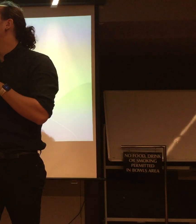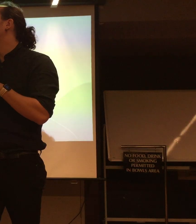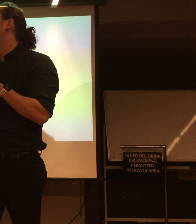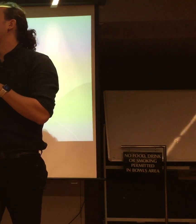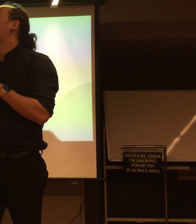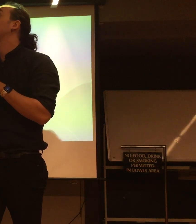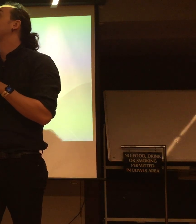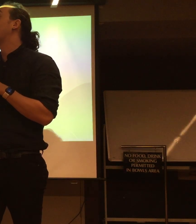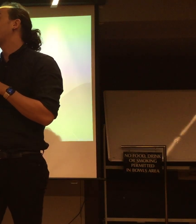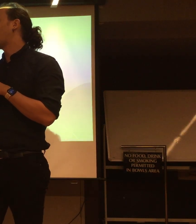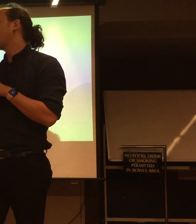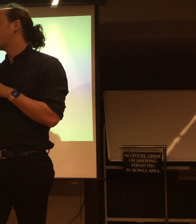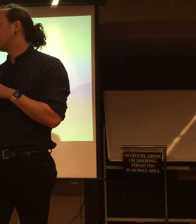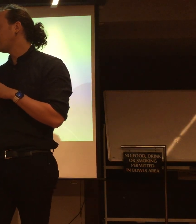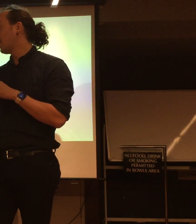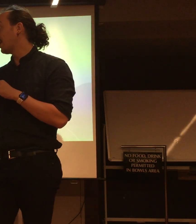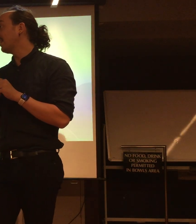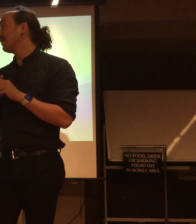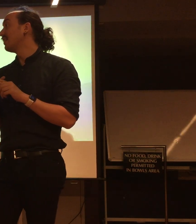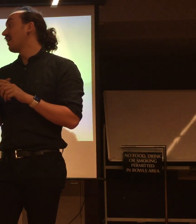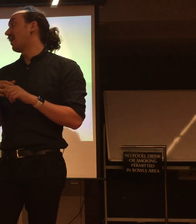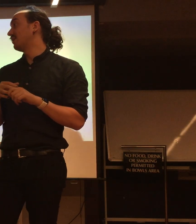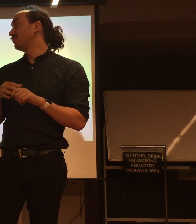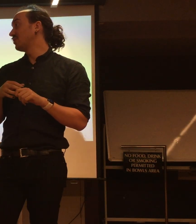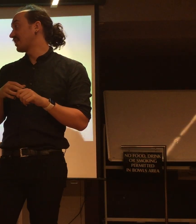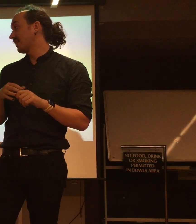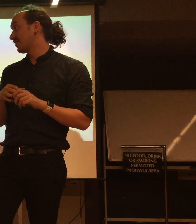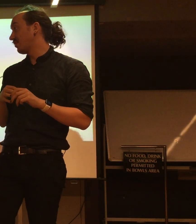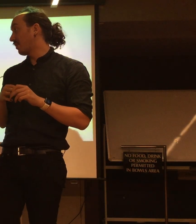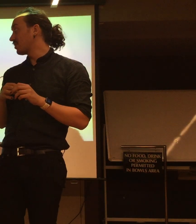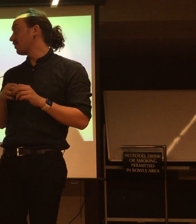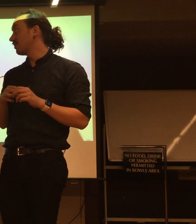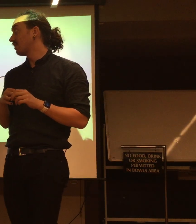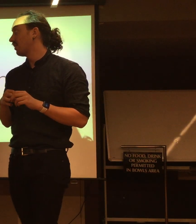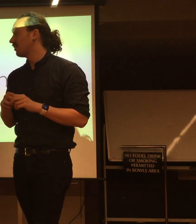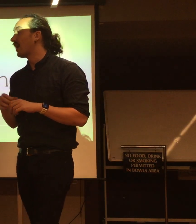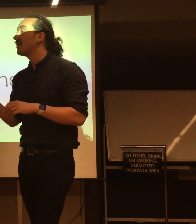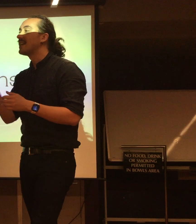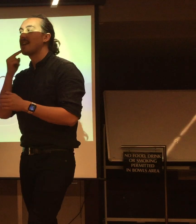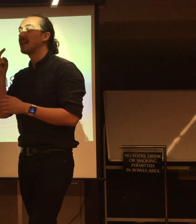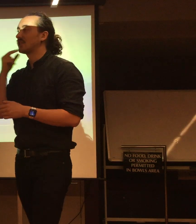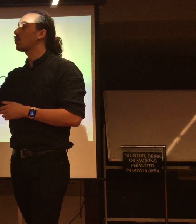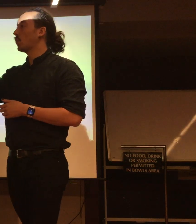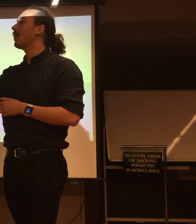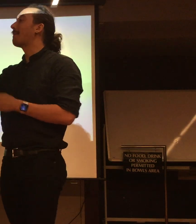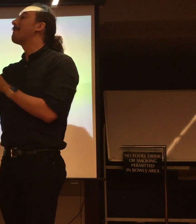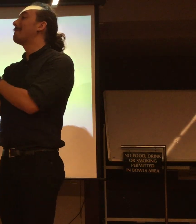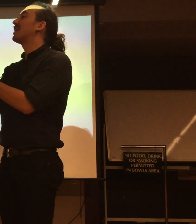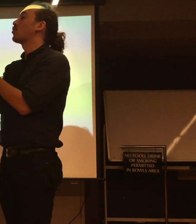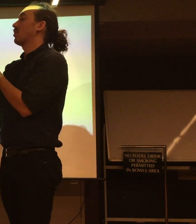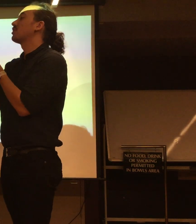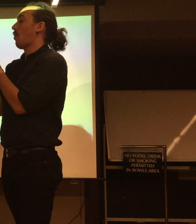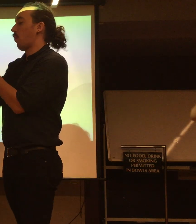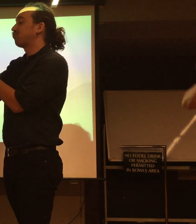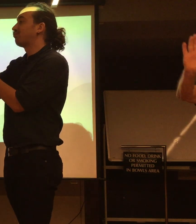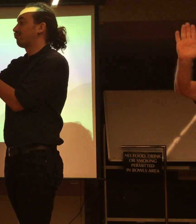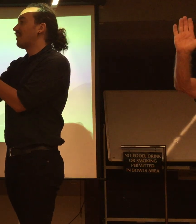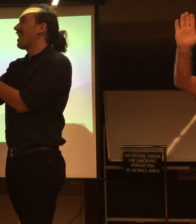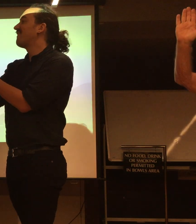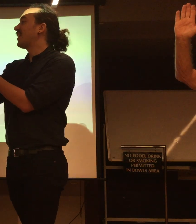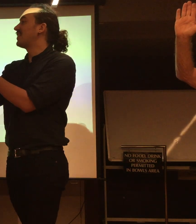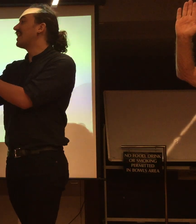It helps me get quite full quickly. Yes. Would you say that? Nuts are good, just in a small amount, very small